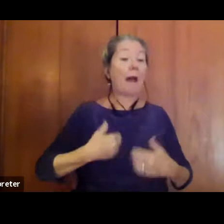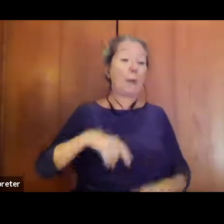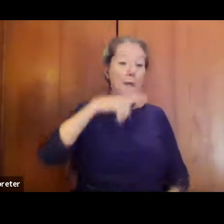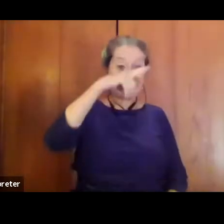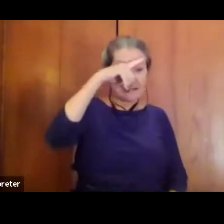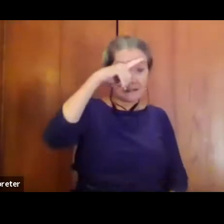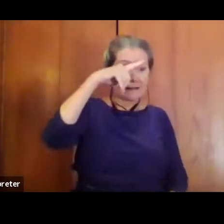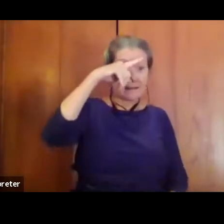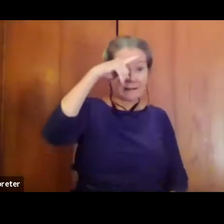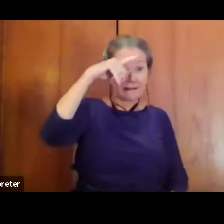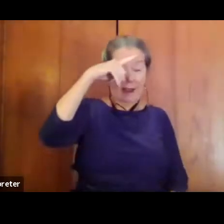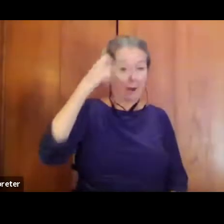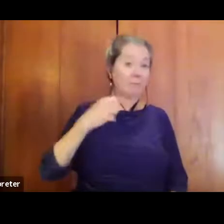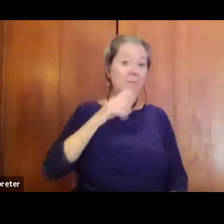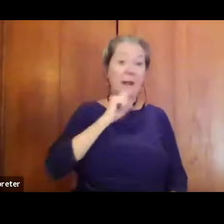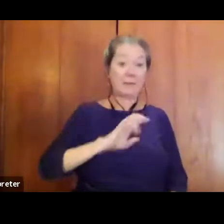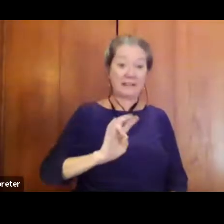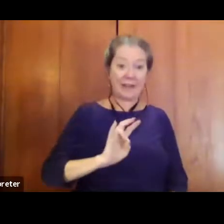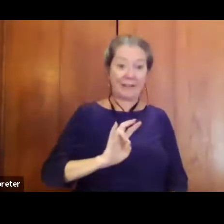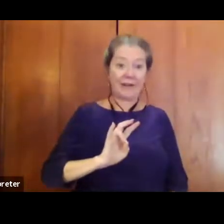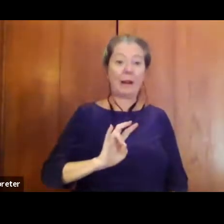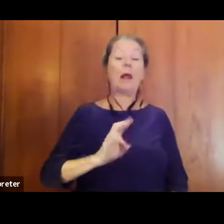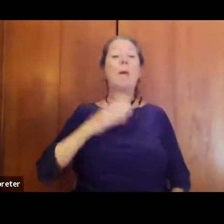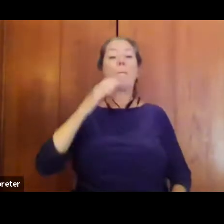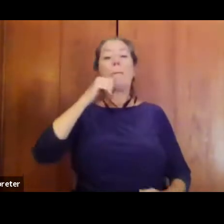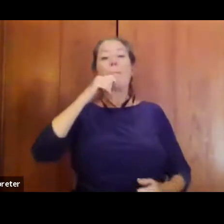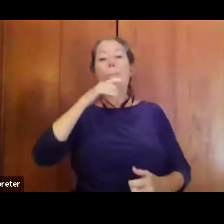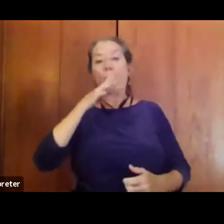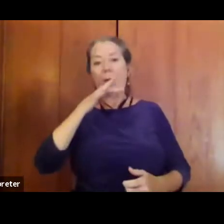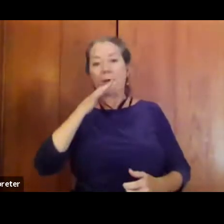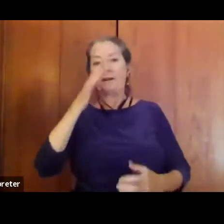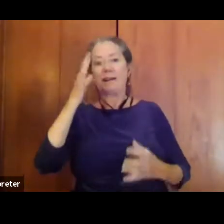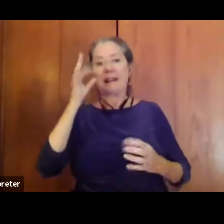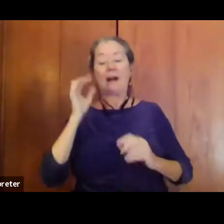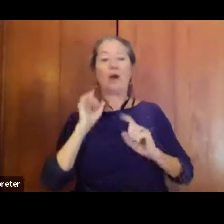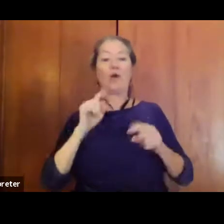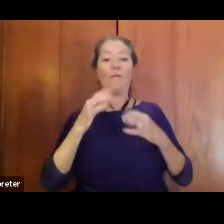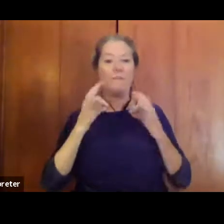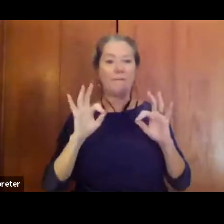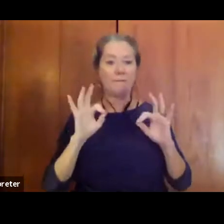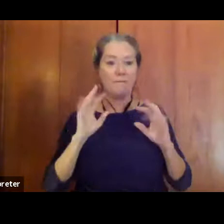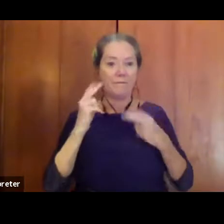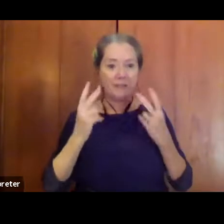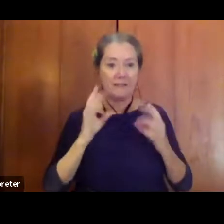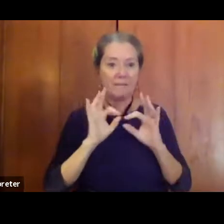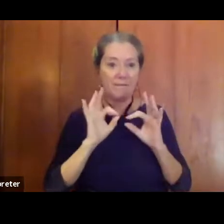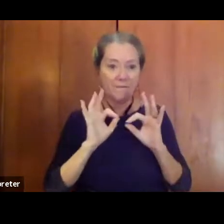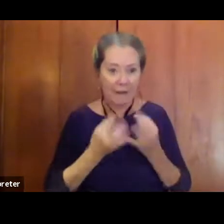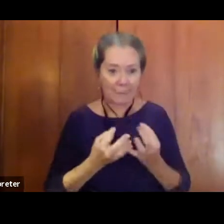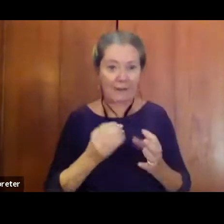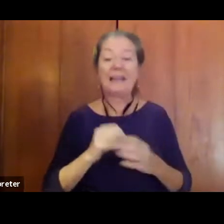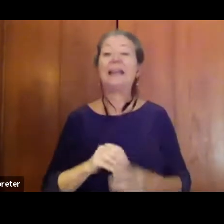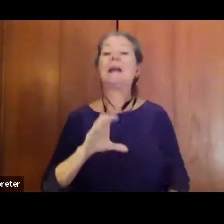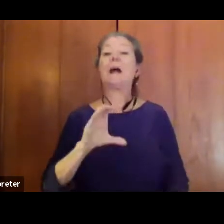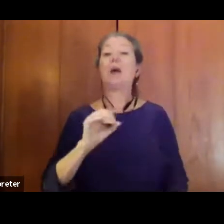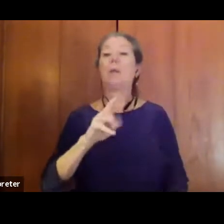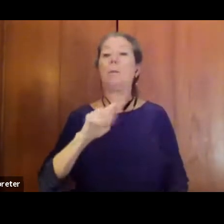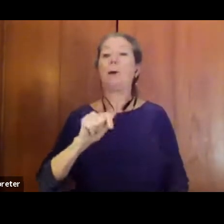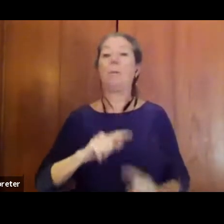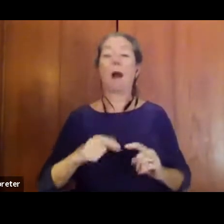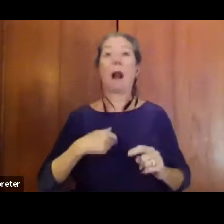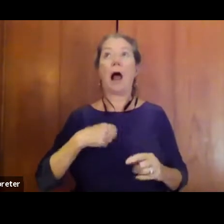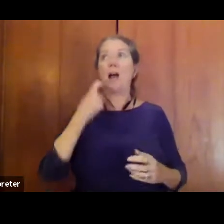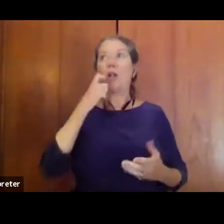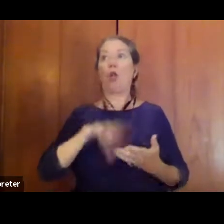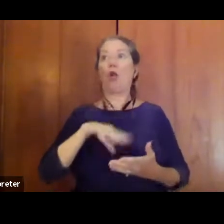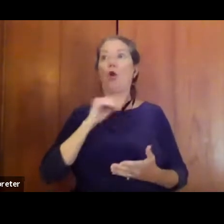in Colombia that summer. I'd later come to find out that one of my older cousins, Julio, had been robbed and killed while walking home after